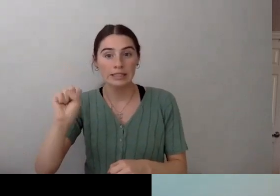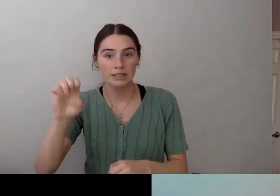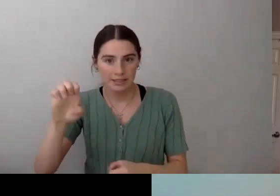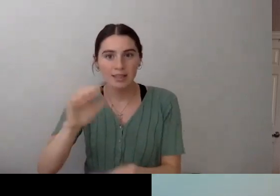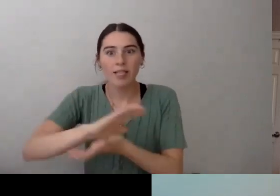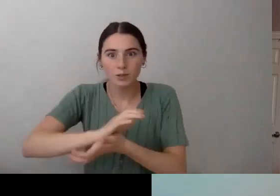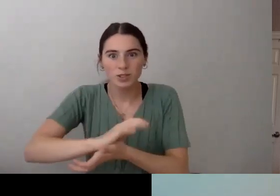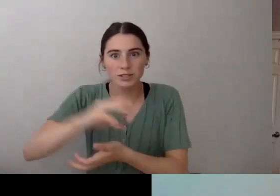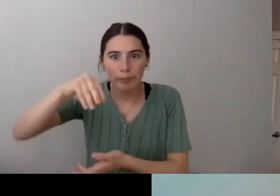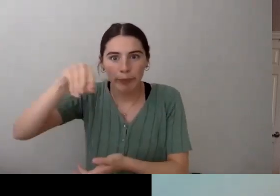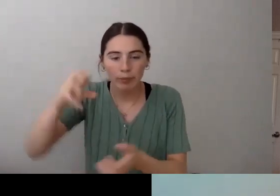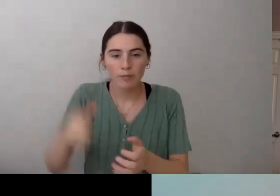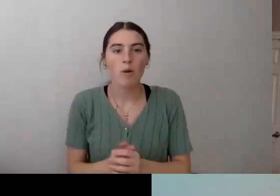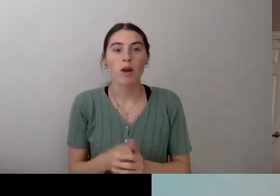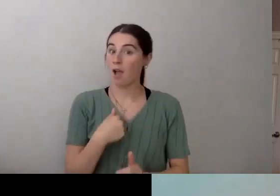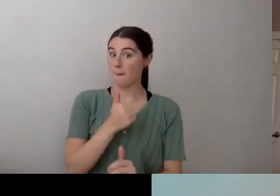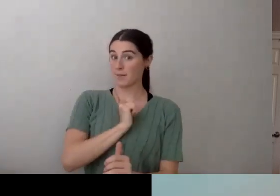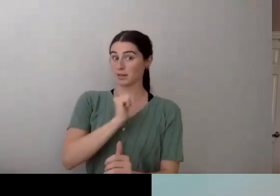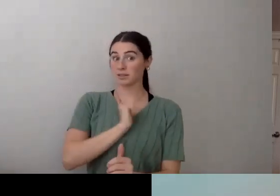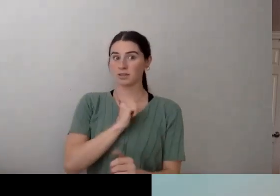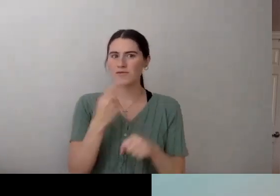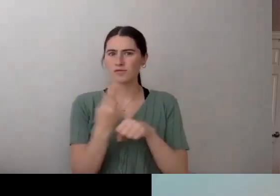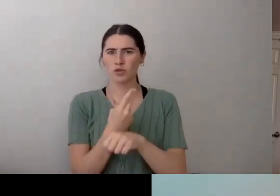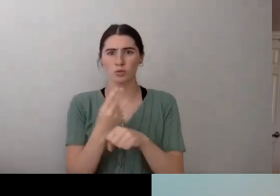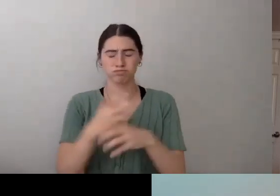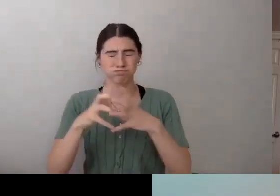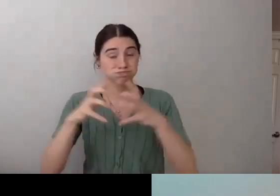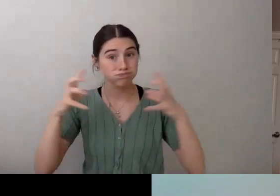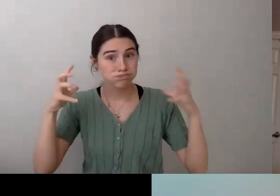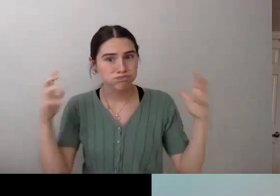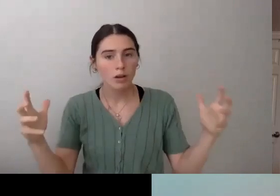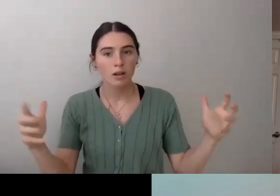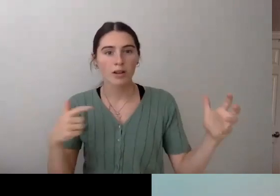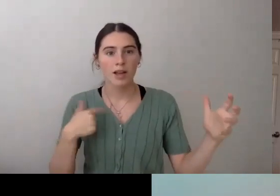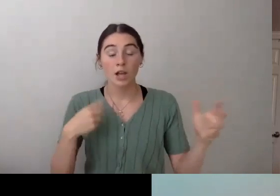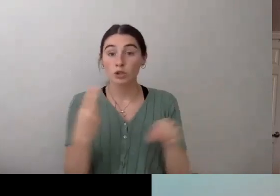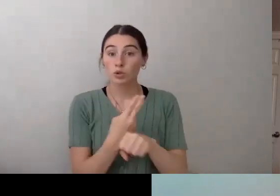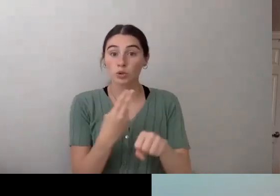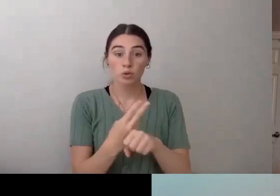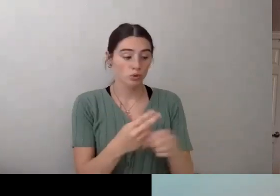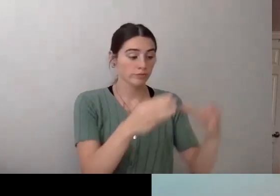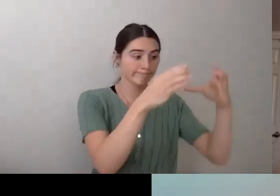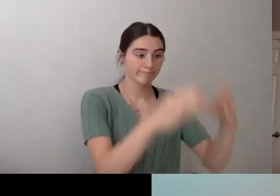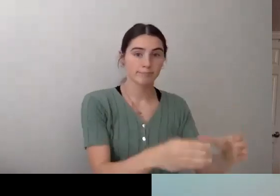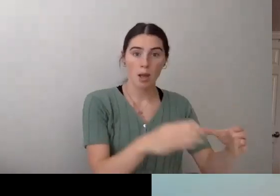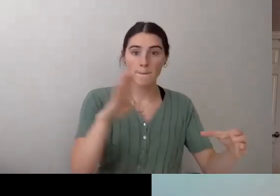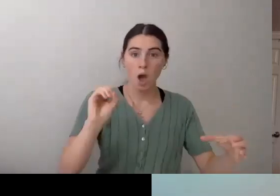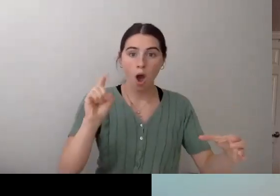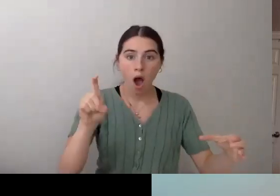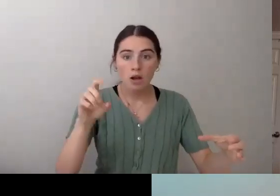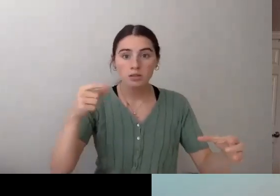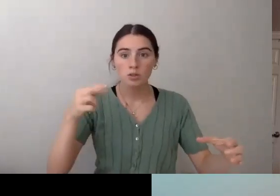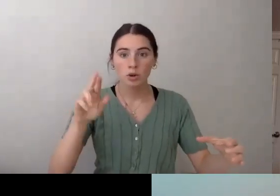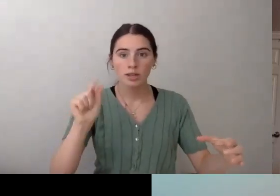I personally use so much of it. I will use a box grater, just like this one, to grate up